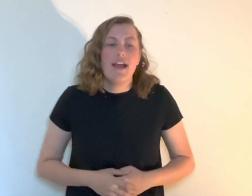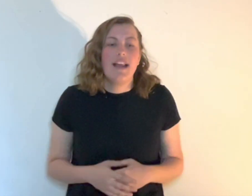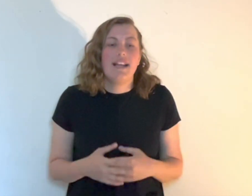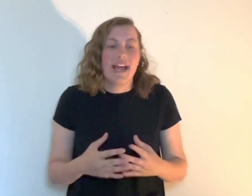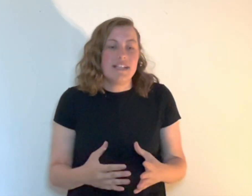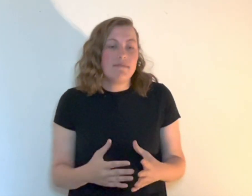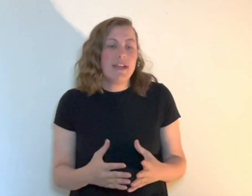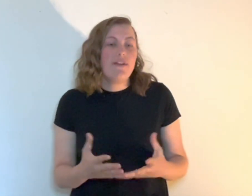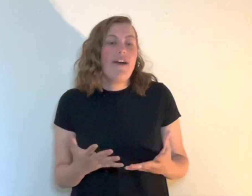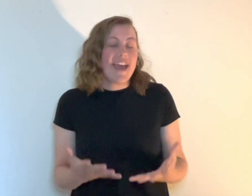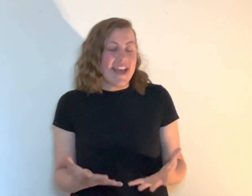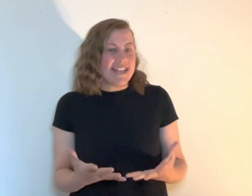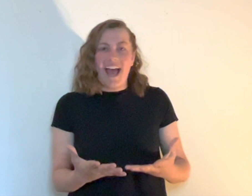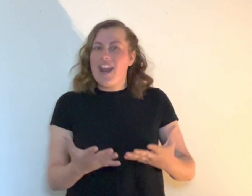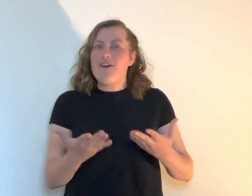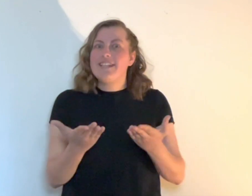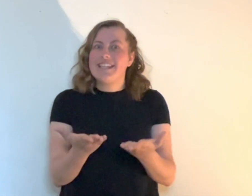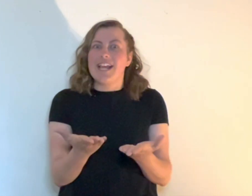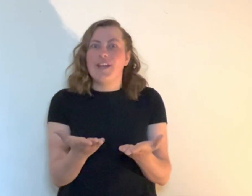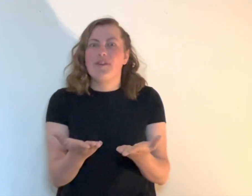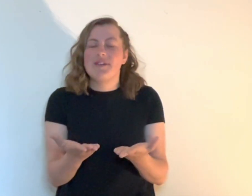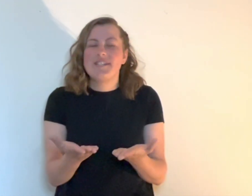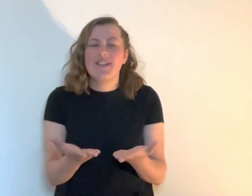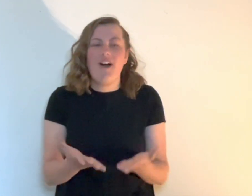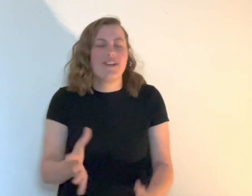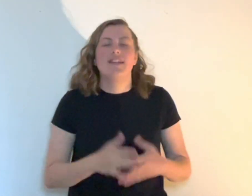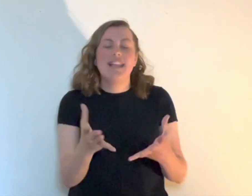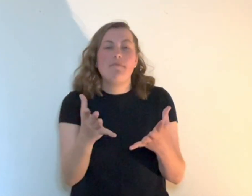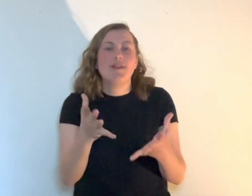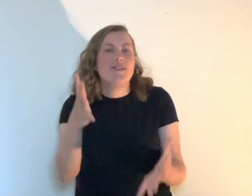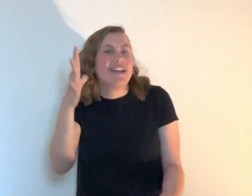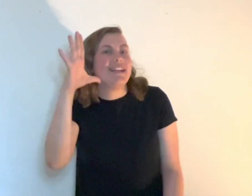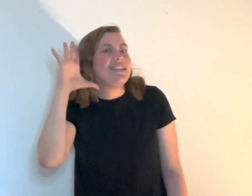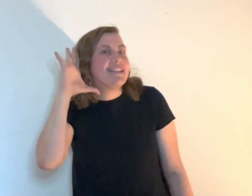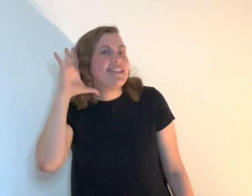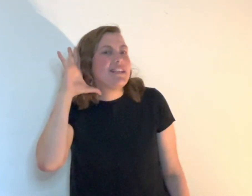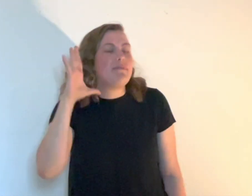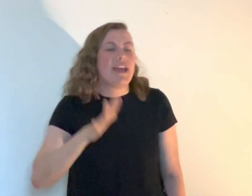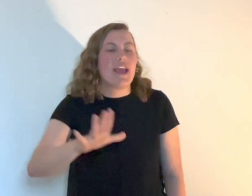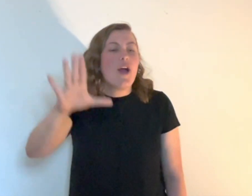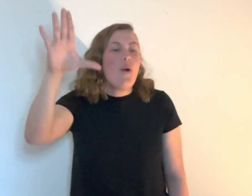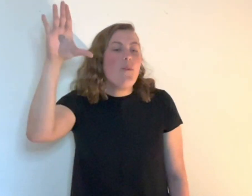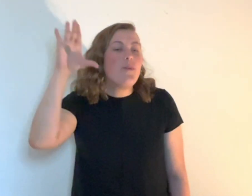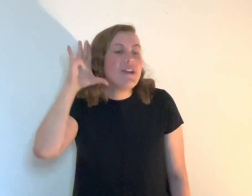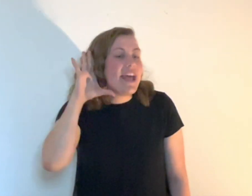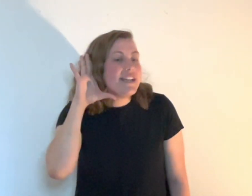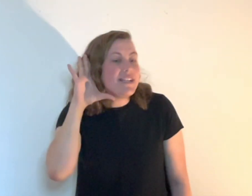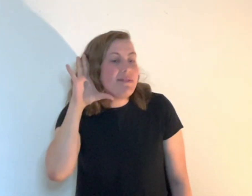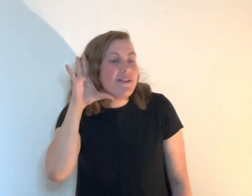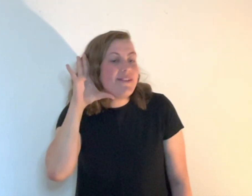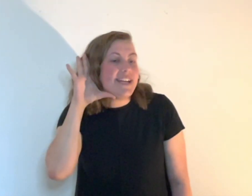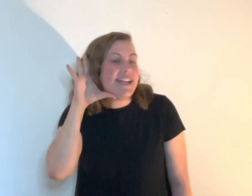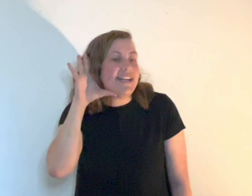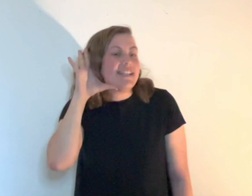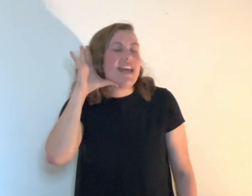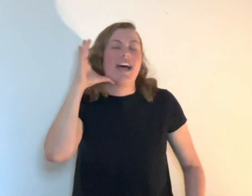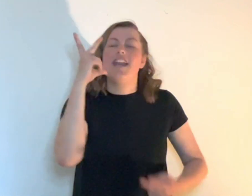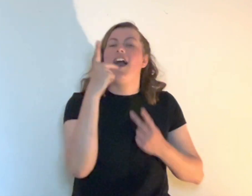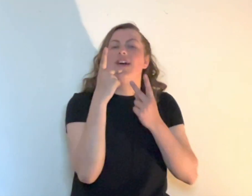Lend me your ears and I'll sing you a song So lend me your ears, listen to me Lend me your ears and I'll